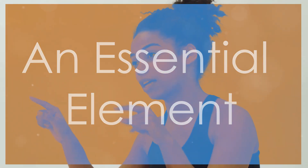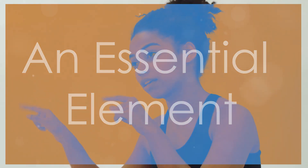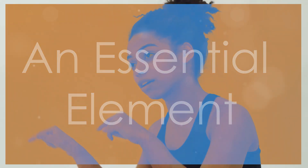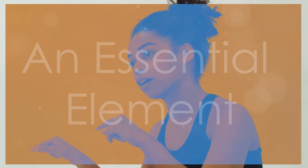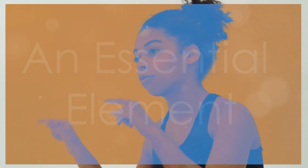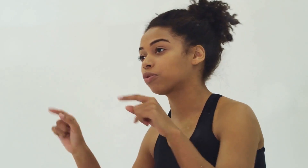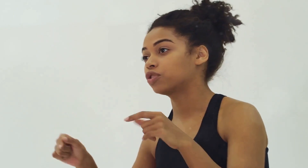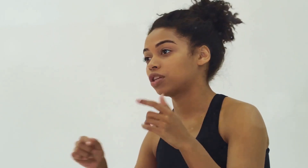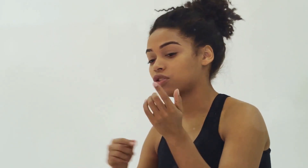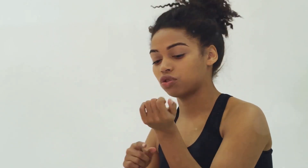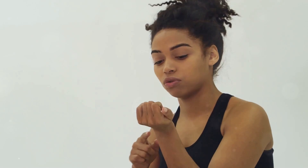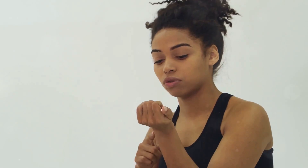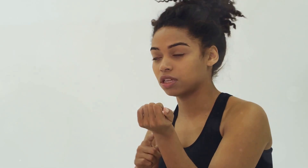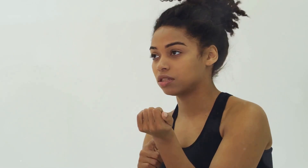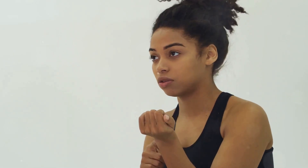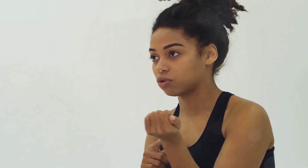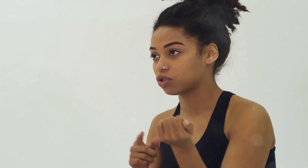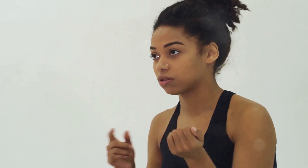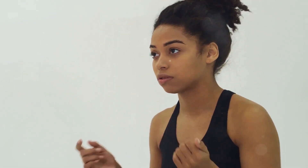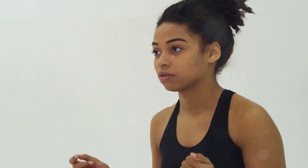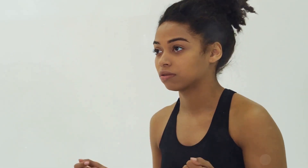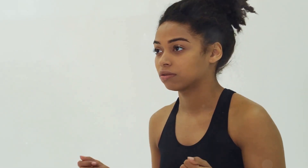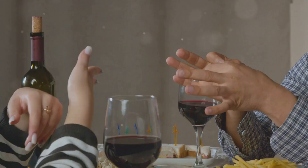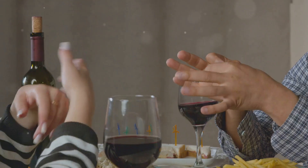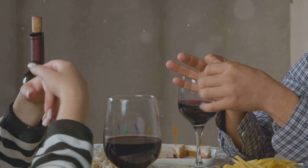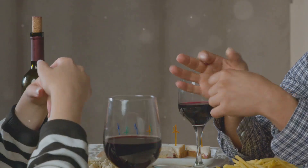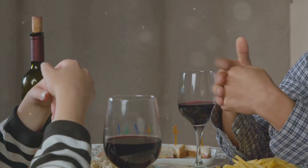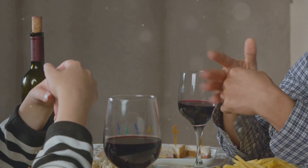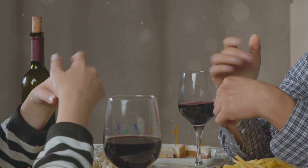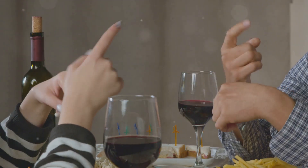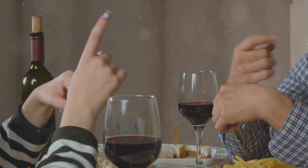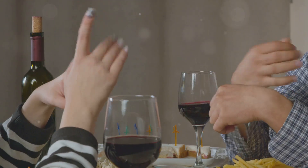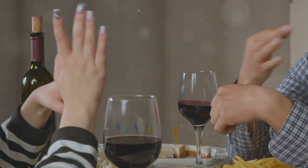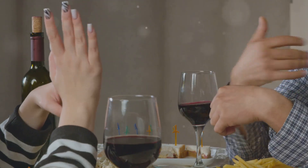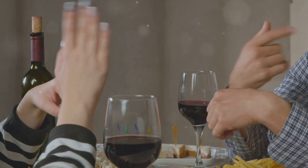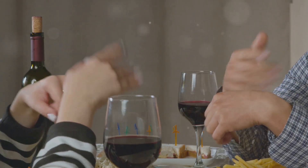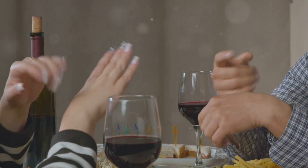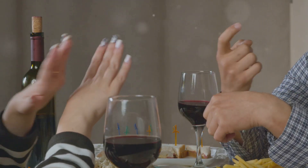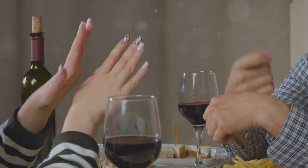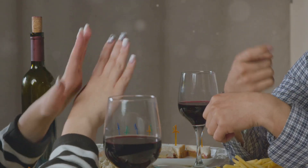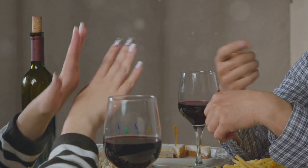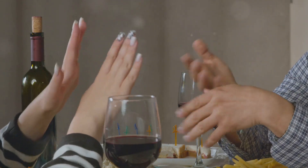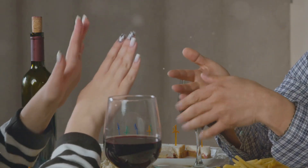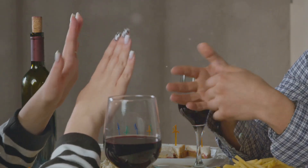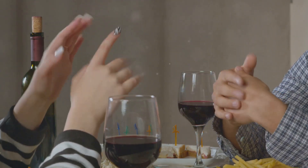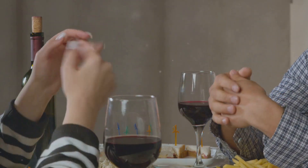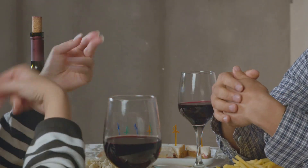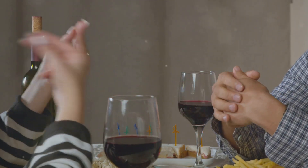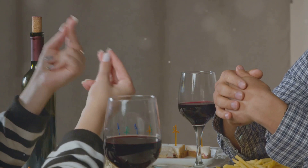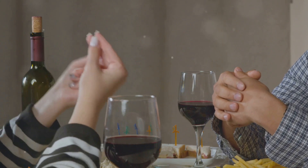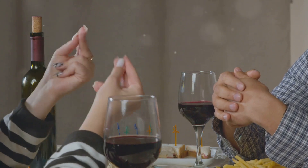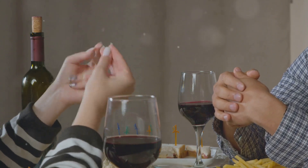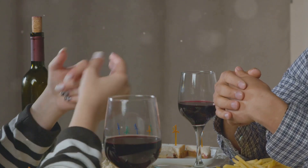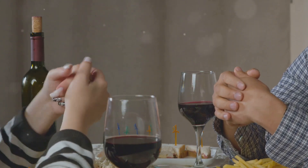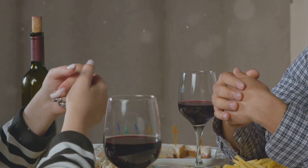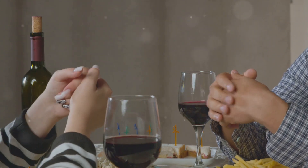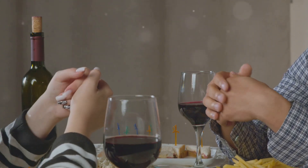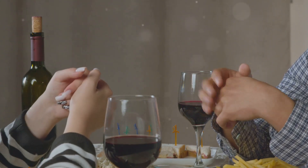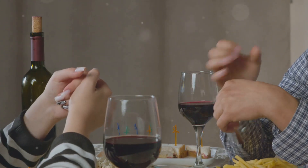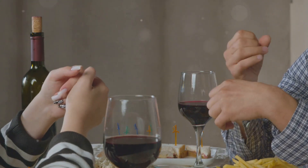Section 6. Body language, an essential element. Body language plays a significant role in ASL grammar, adding another layer of meaning to your signs.